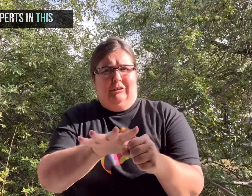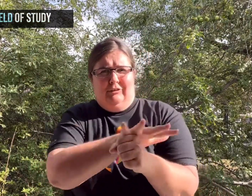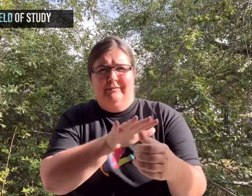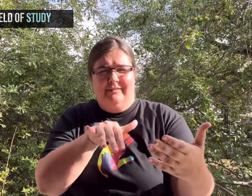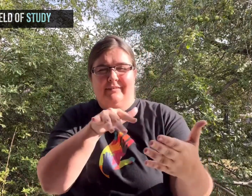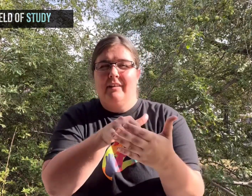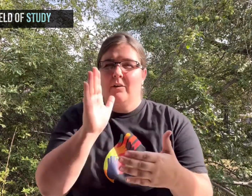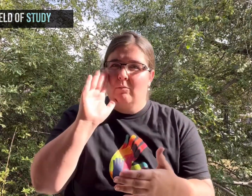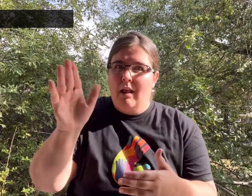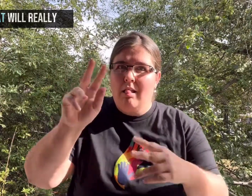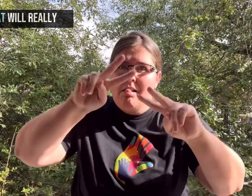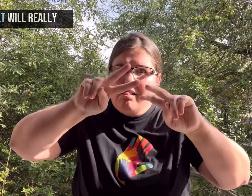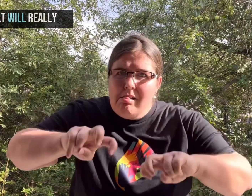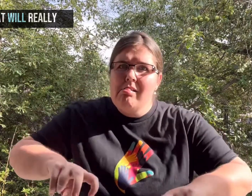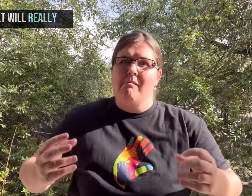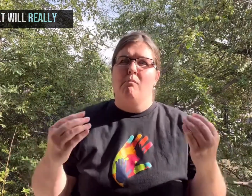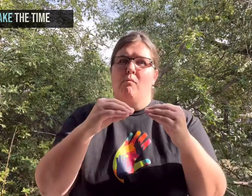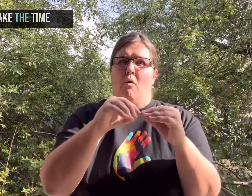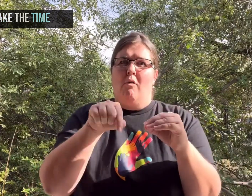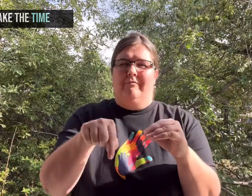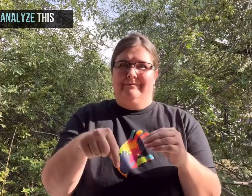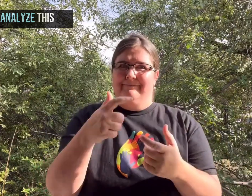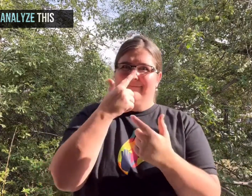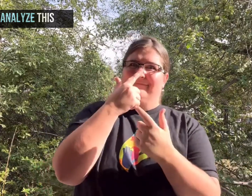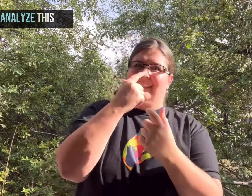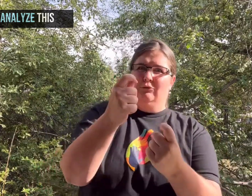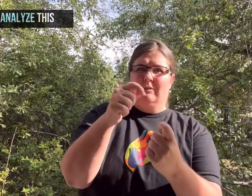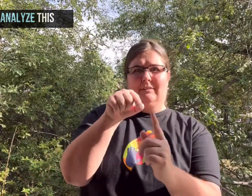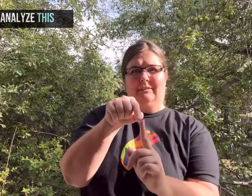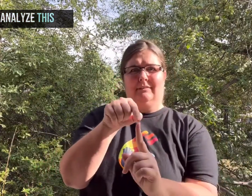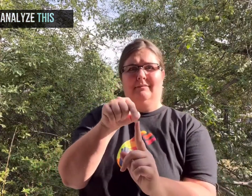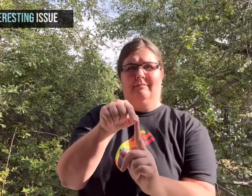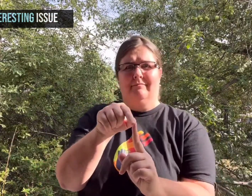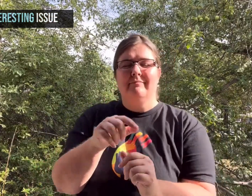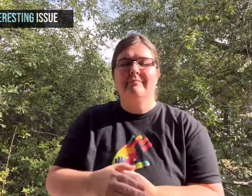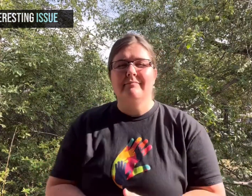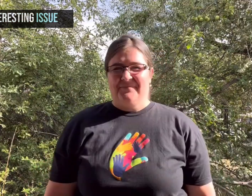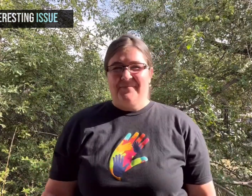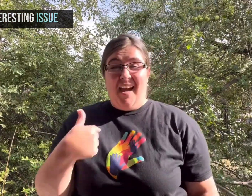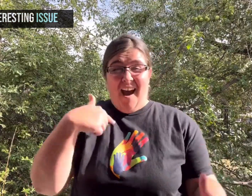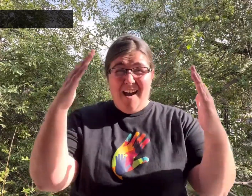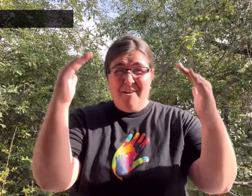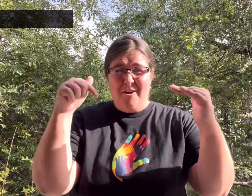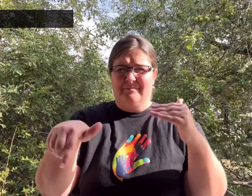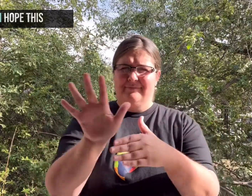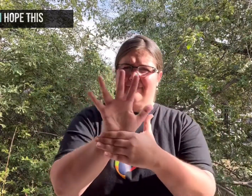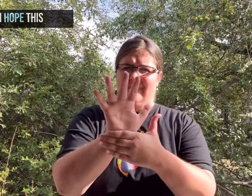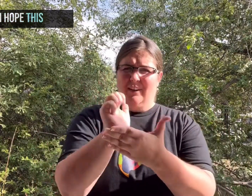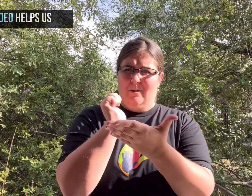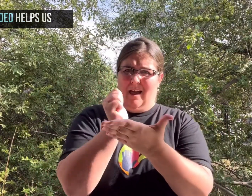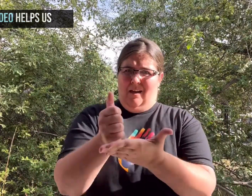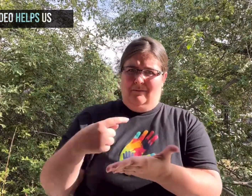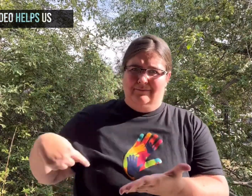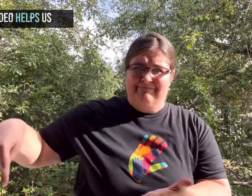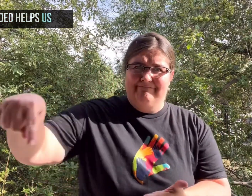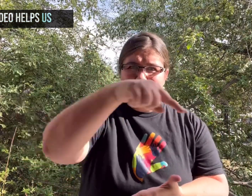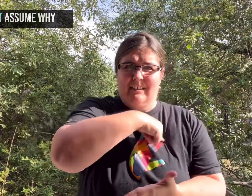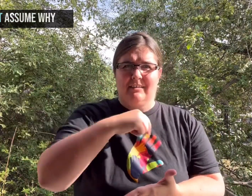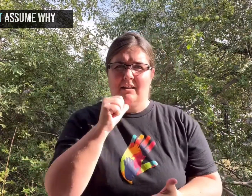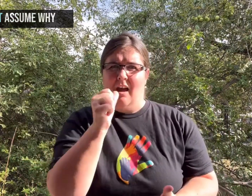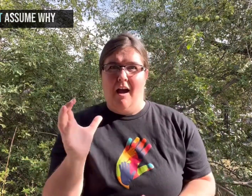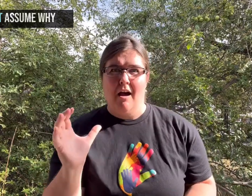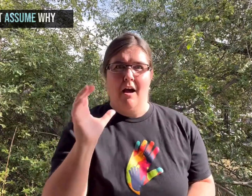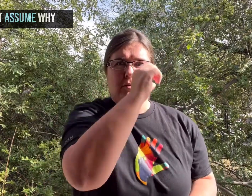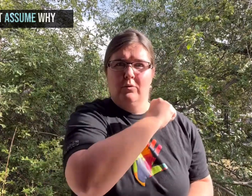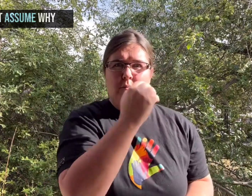in this field of study that will really take the time to analyze this interesting issue. I hope this video helps us